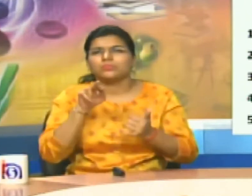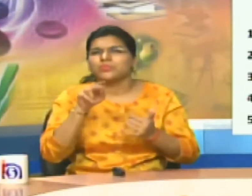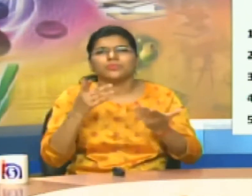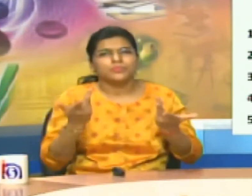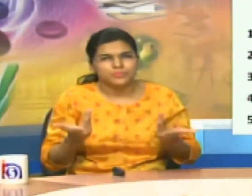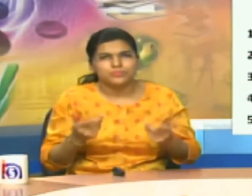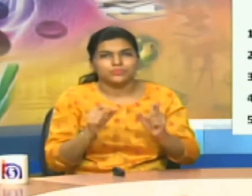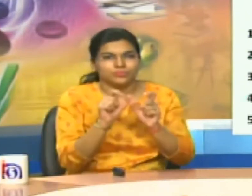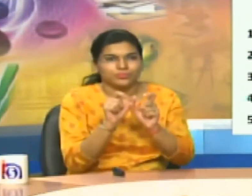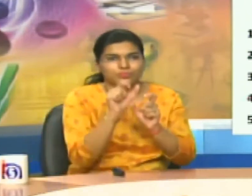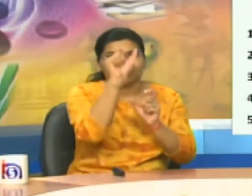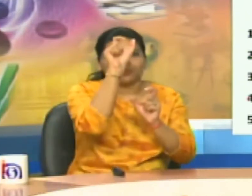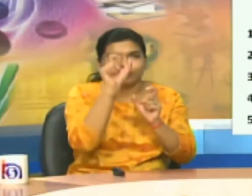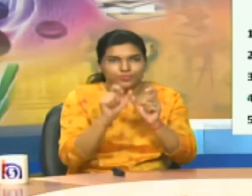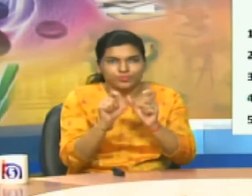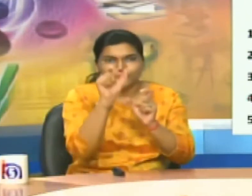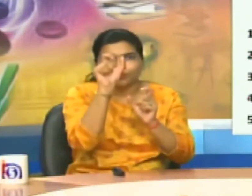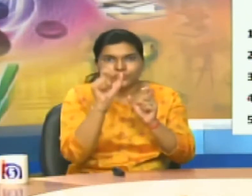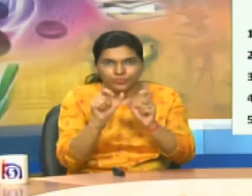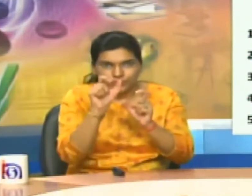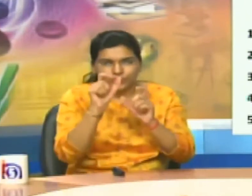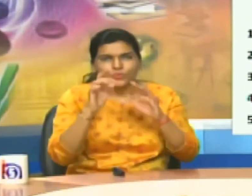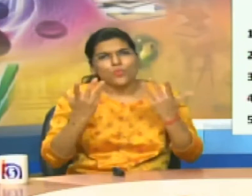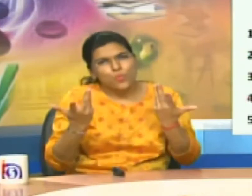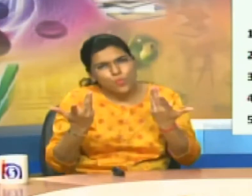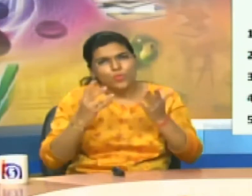charts. This is used for making